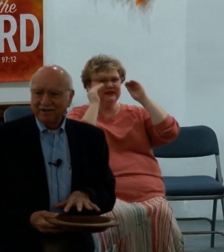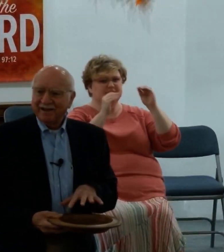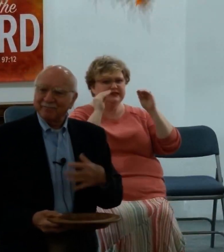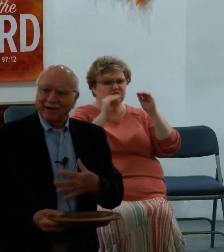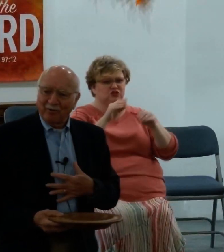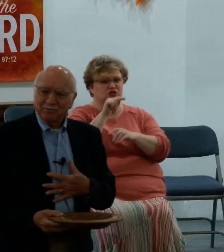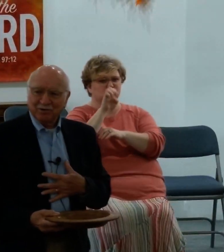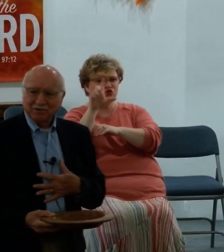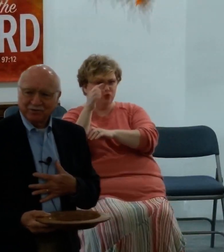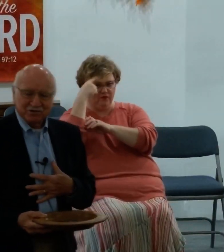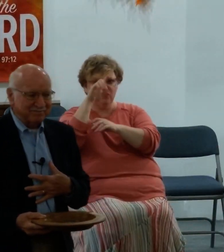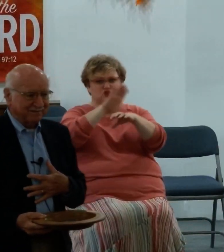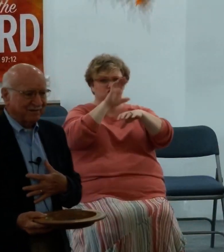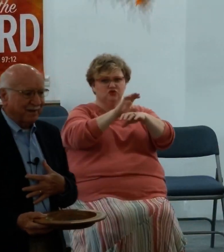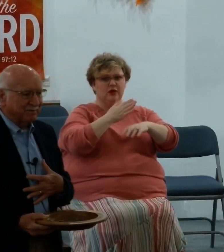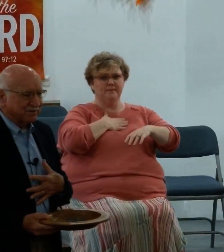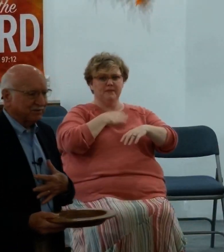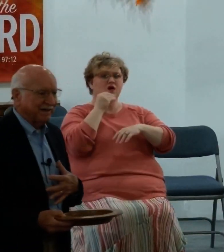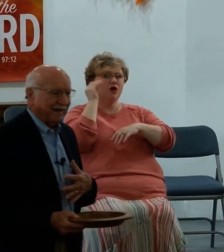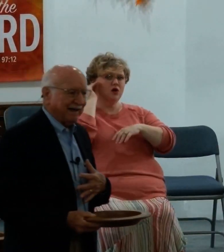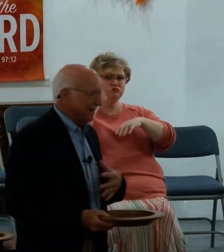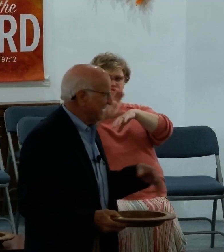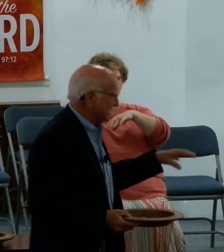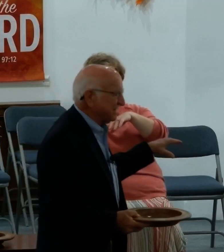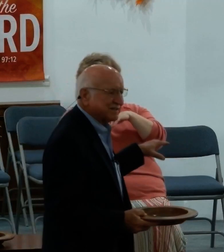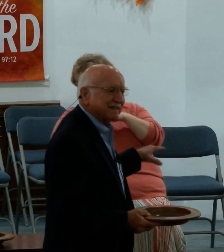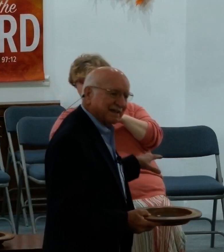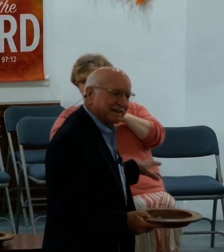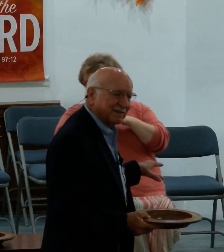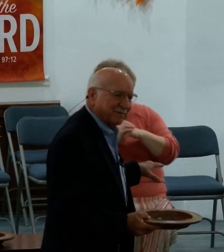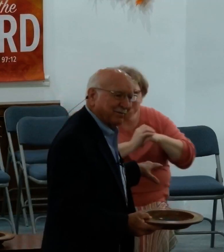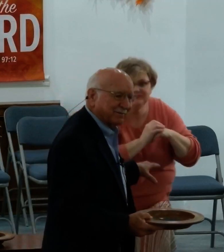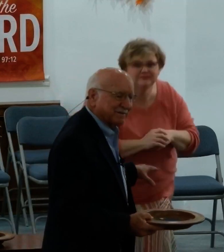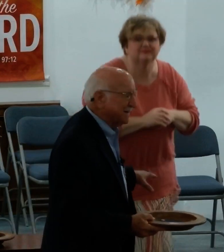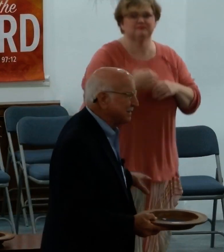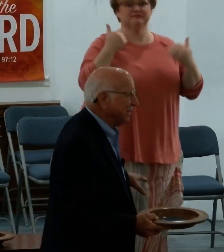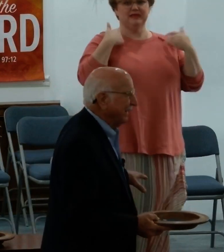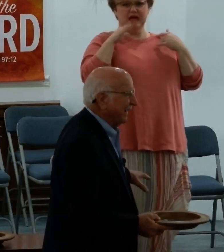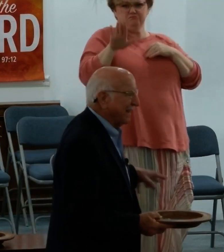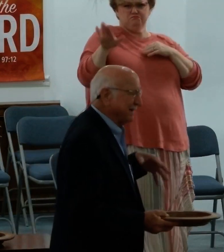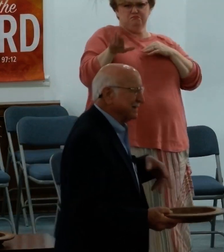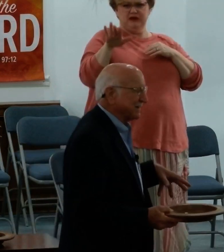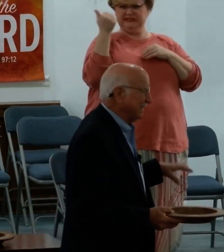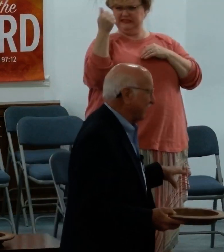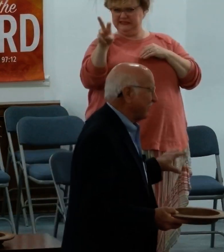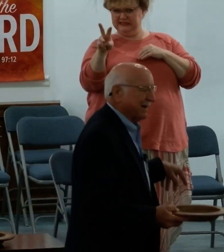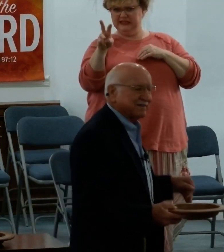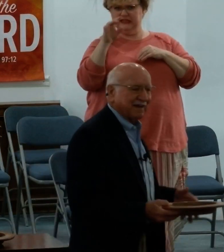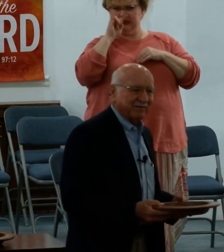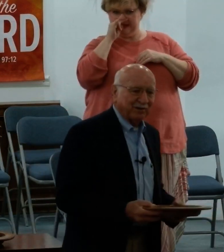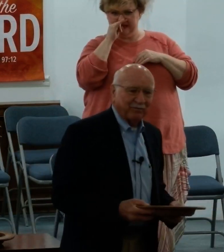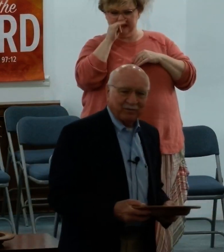church. At my home church of Cushel Bethany Baptist Church, I had about 16 kids up here on the stage, and I did this thing, gave